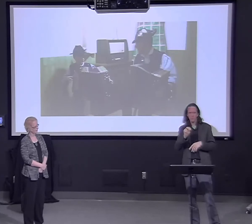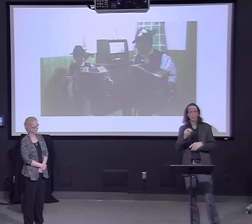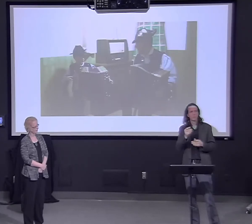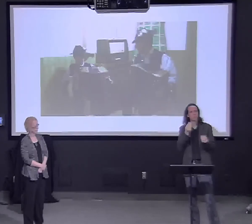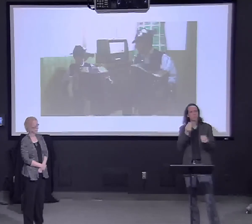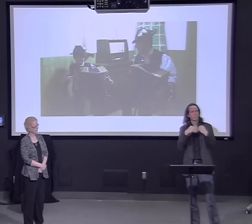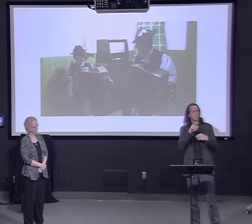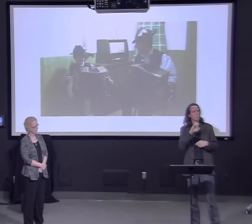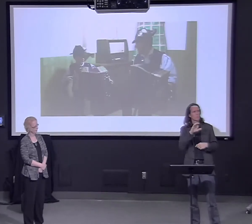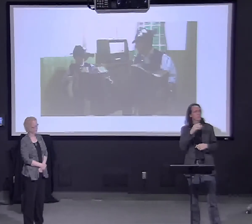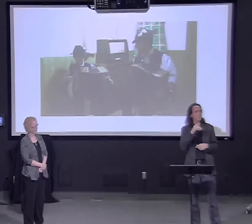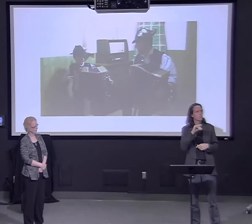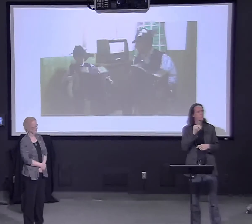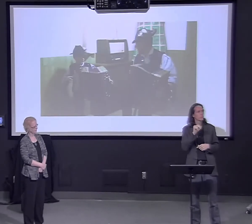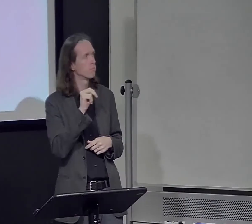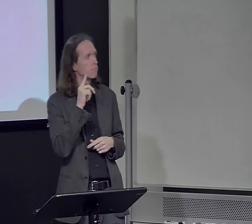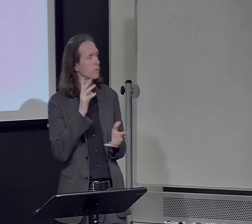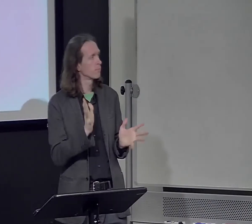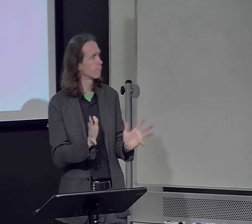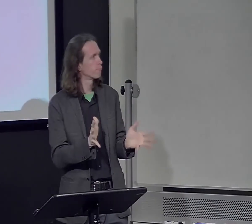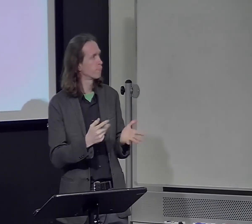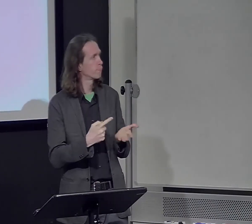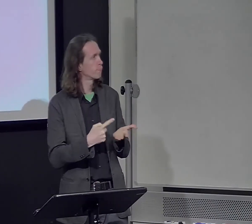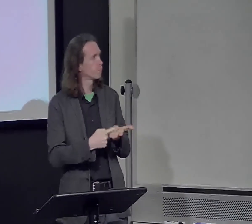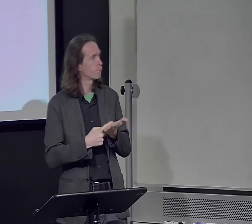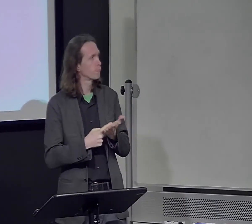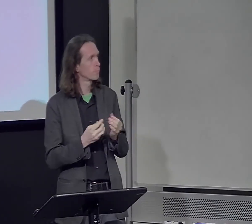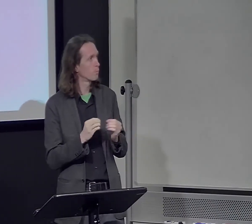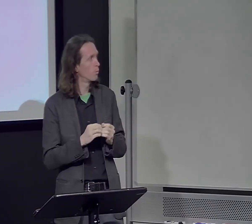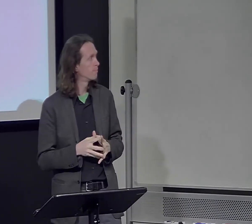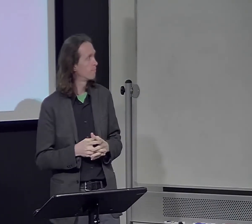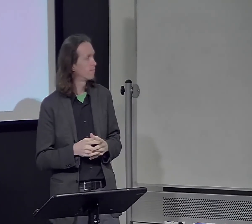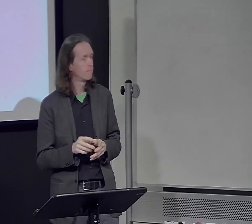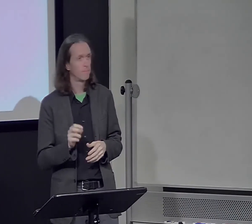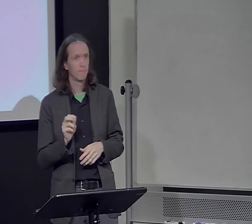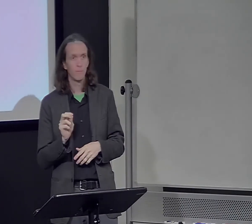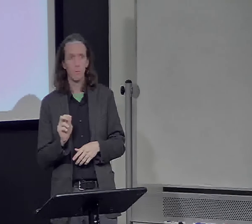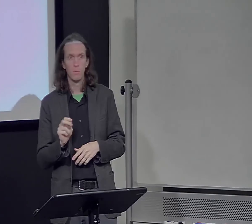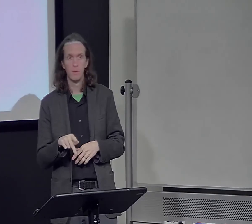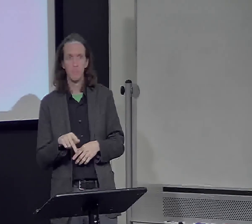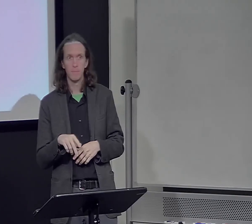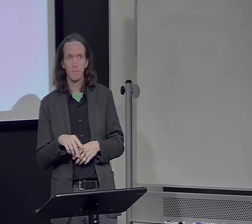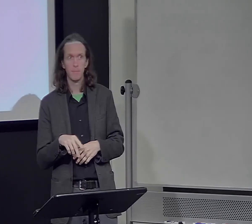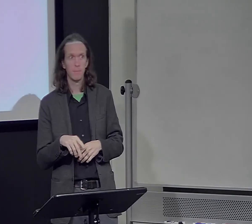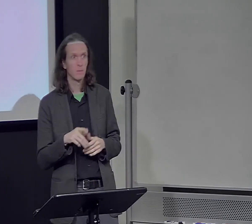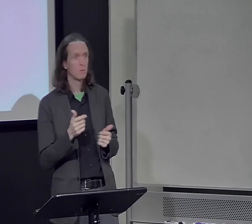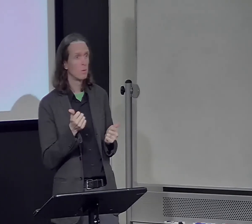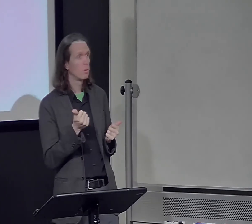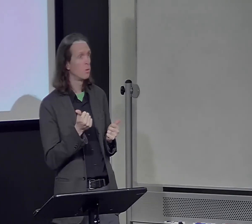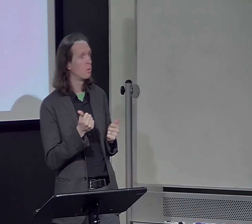we'll be there at 5:30. We'll have a reception over there, and we'll have a chance to talk and discuss some more.